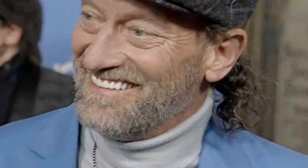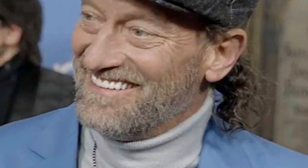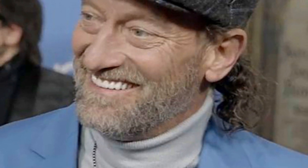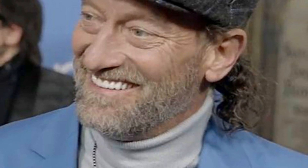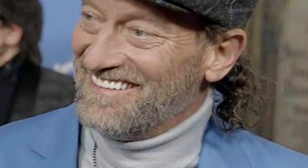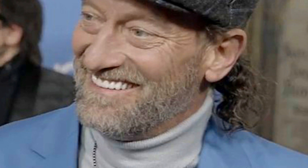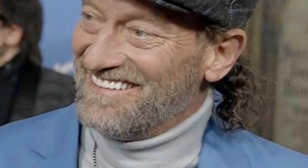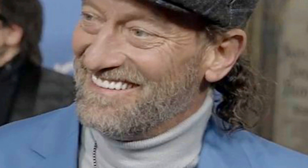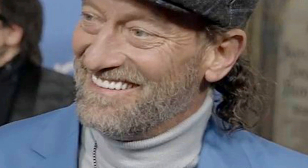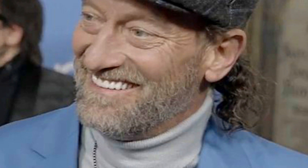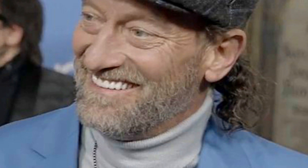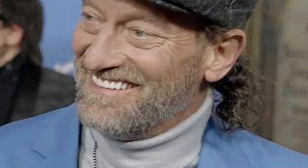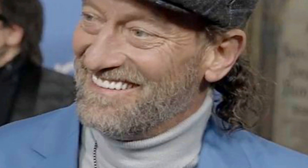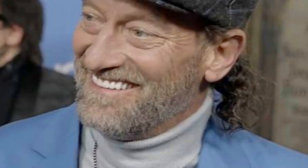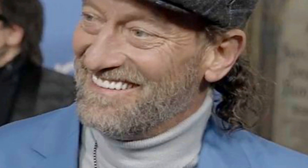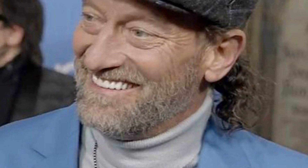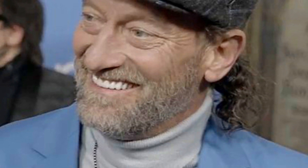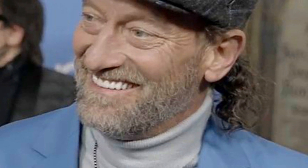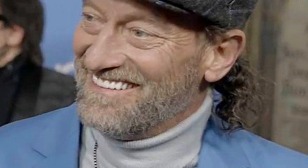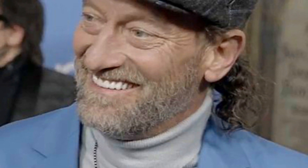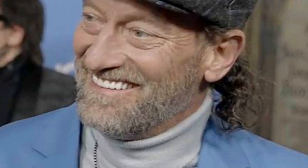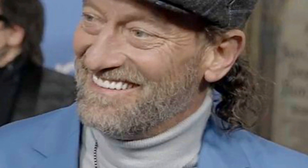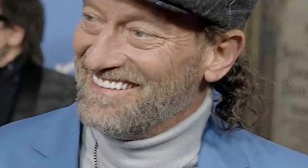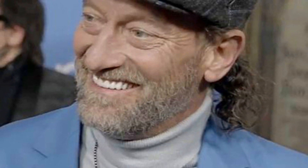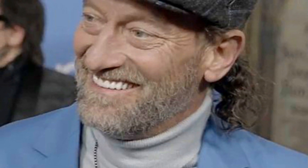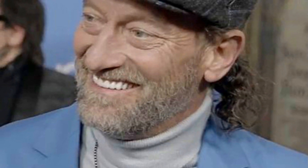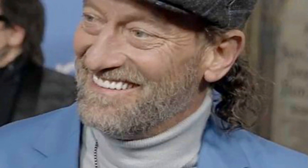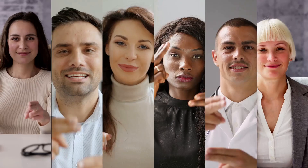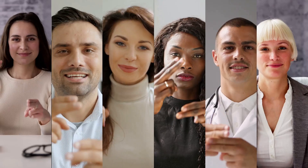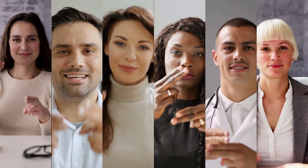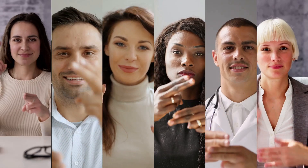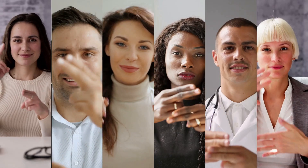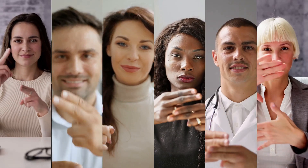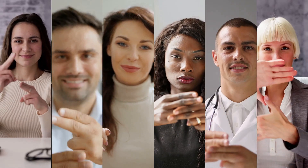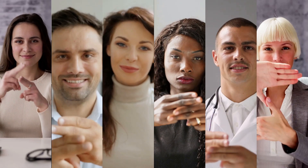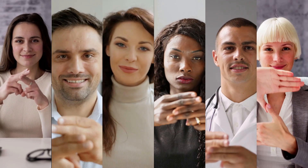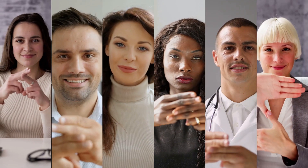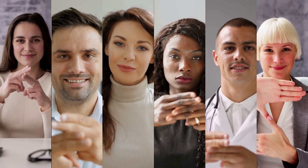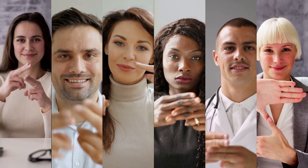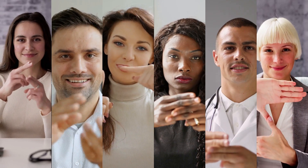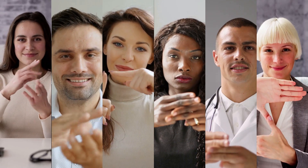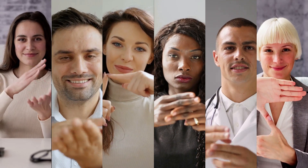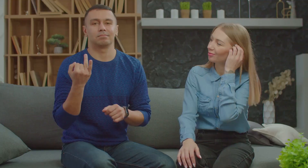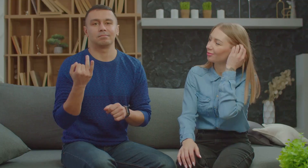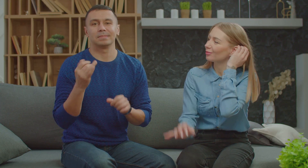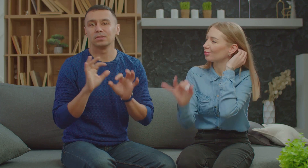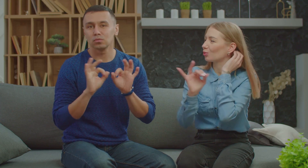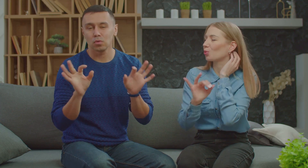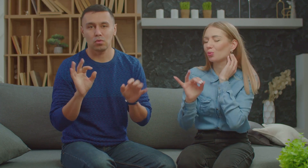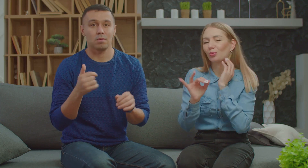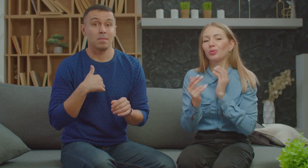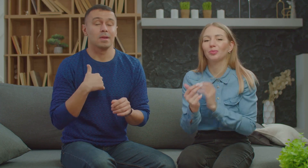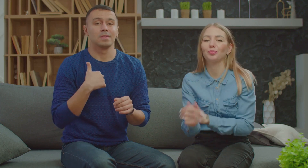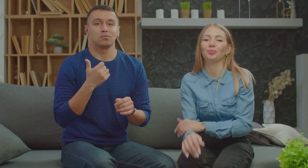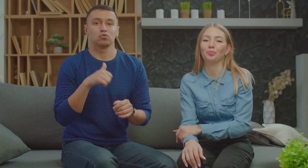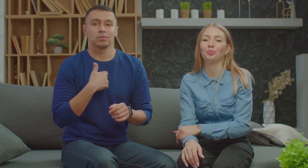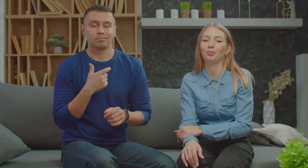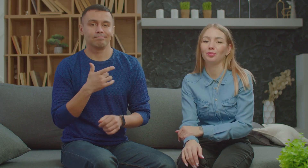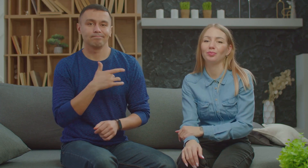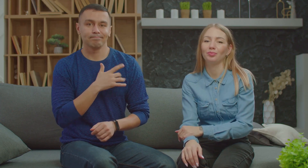Actor, dedicating his win to the community that he represents. His film Coda, which stands for Child of Deaf Adults, went on to win Best Picture